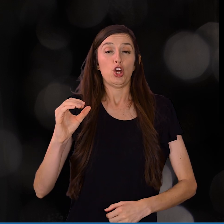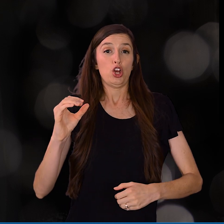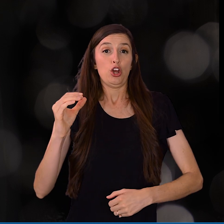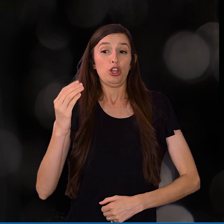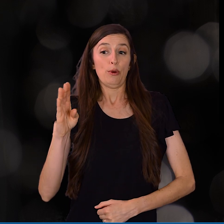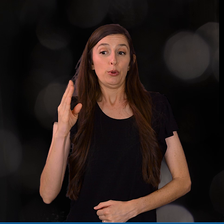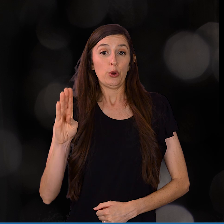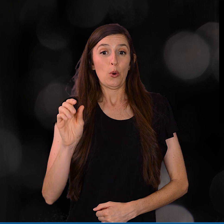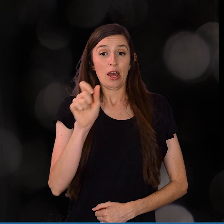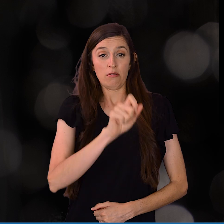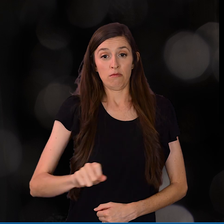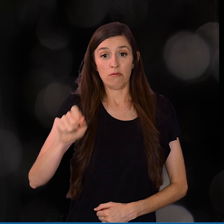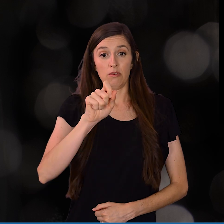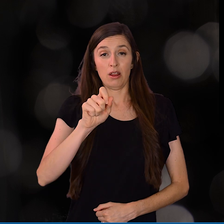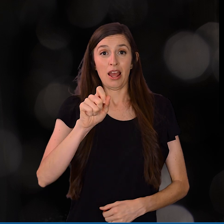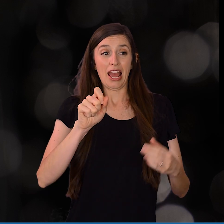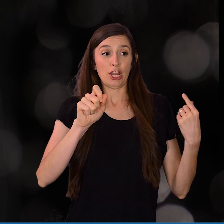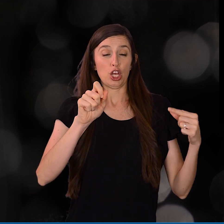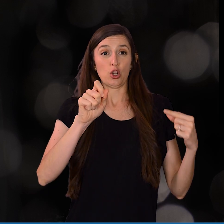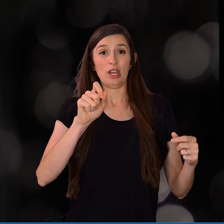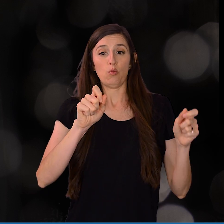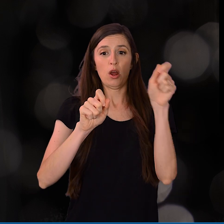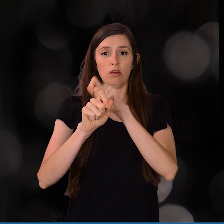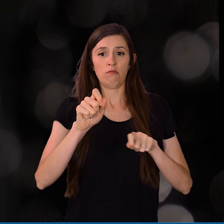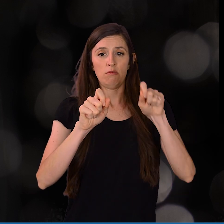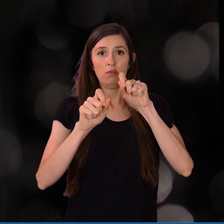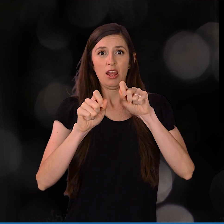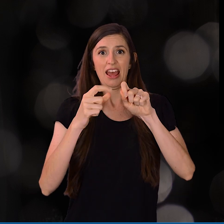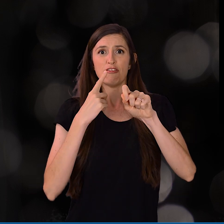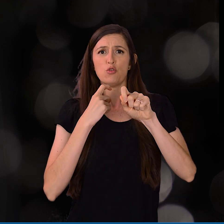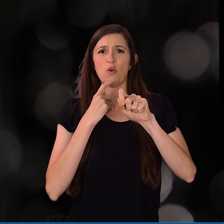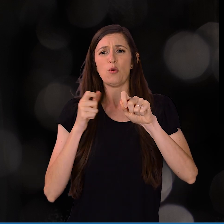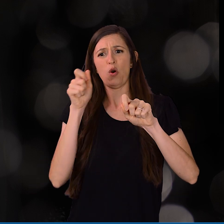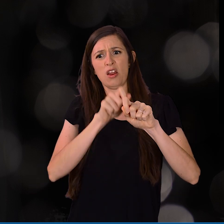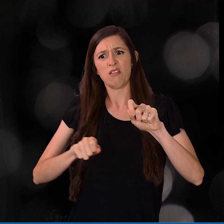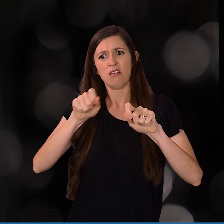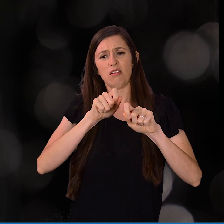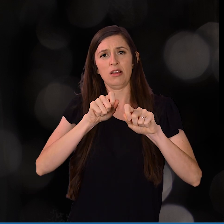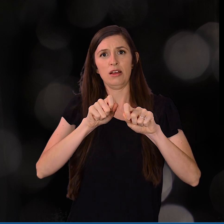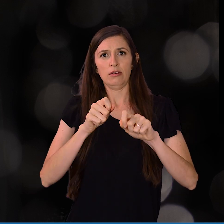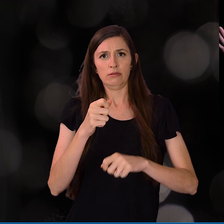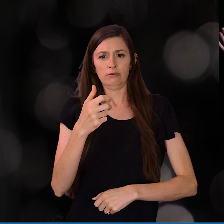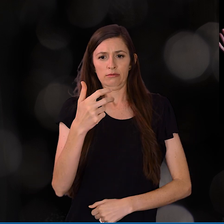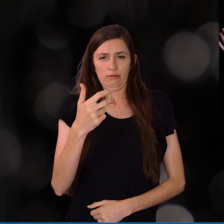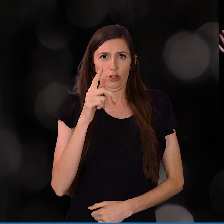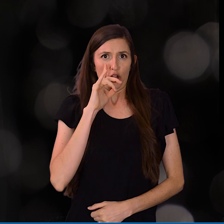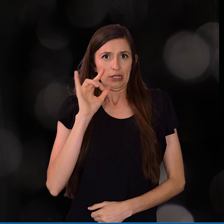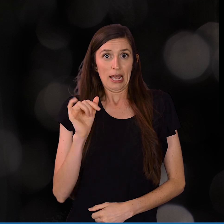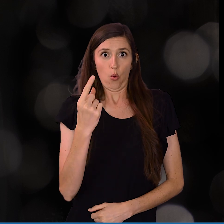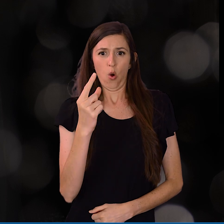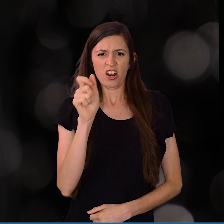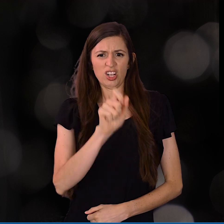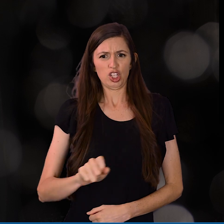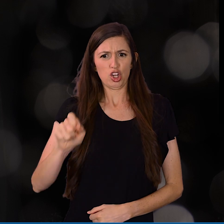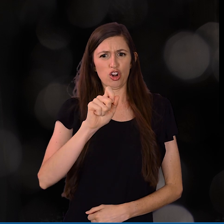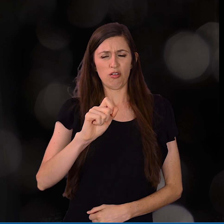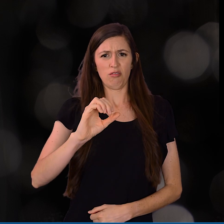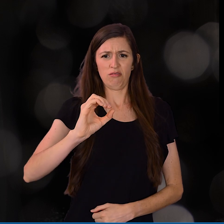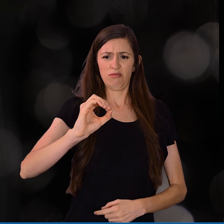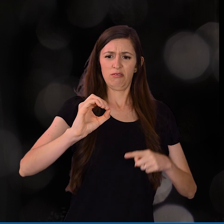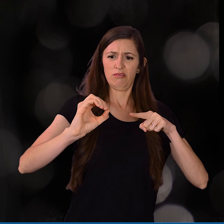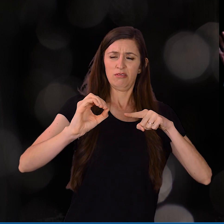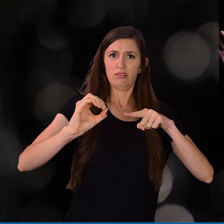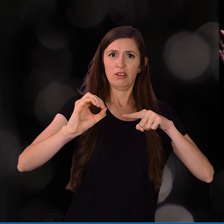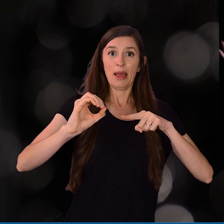the identically same circle, and yet the red line is a distinct expression of that circle. The blue line